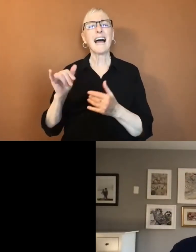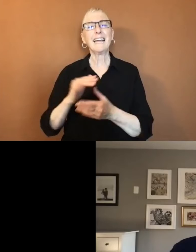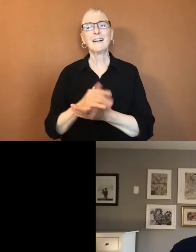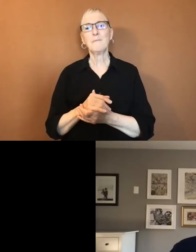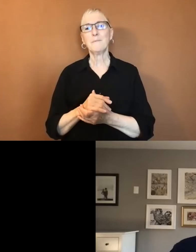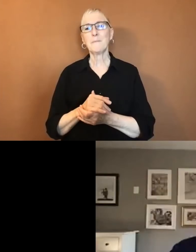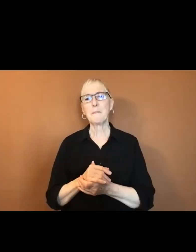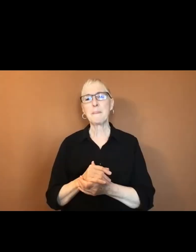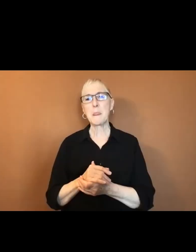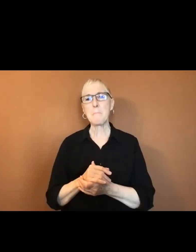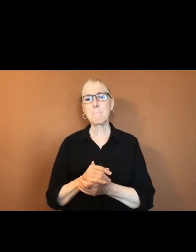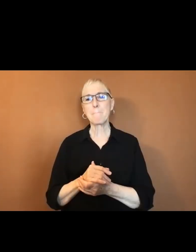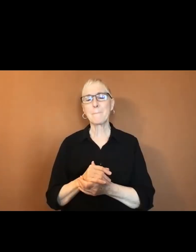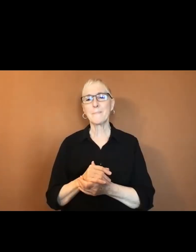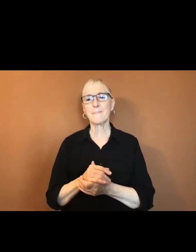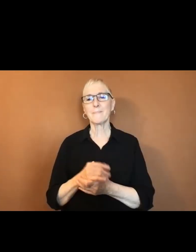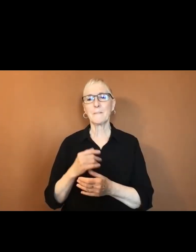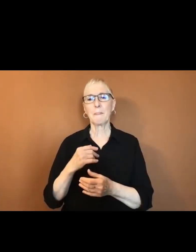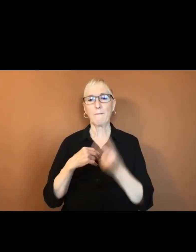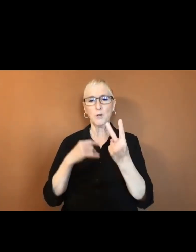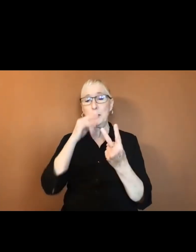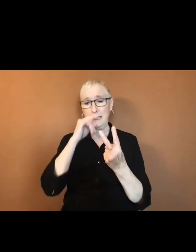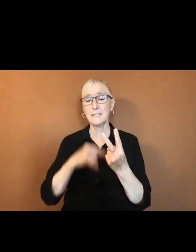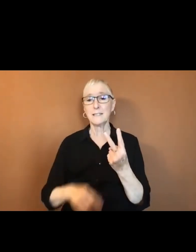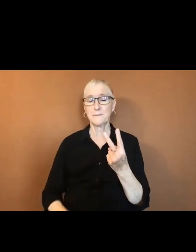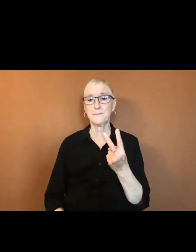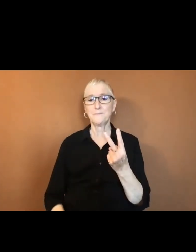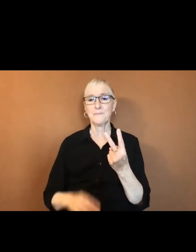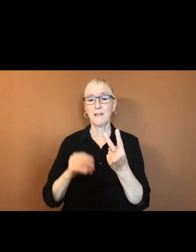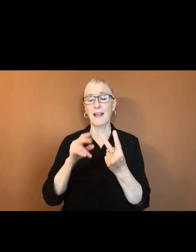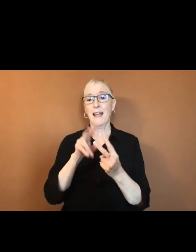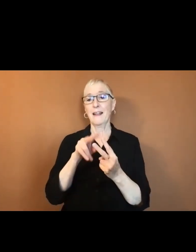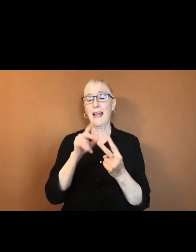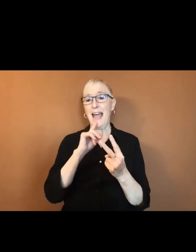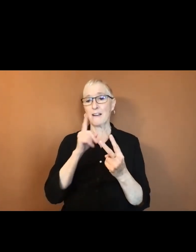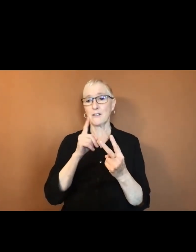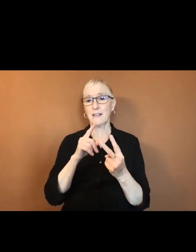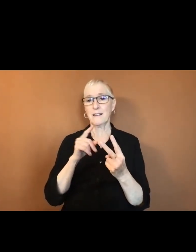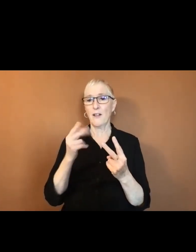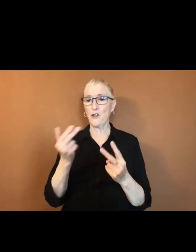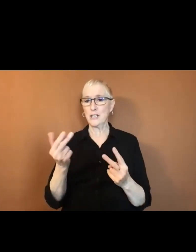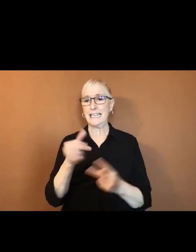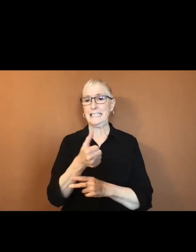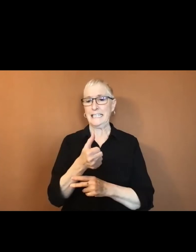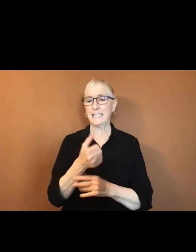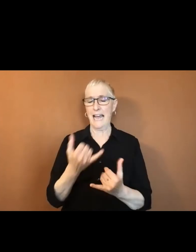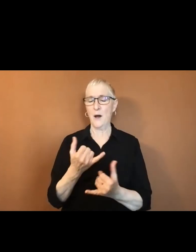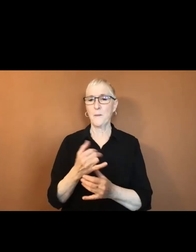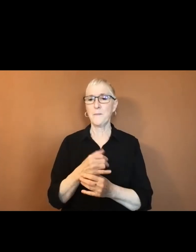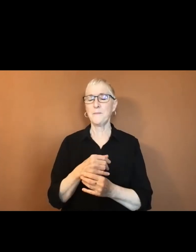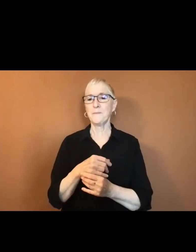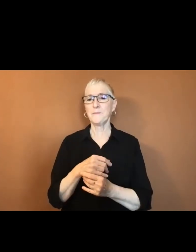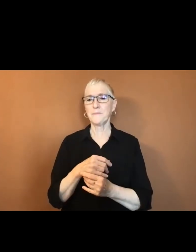So I have two kids, and they're actually age 13 and 10 now.